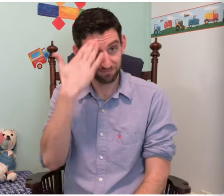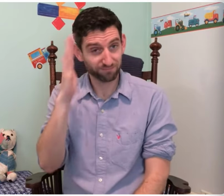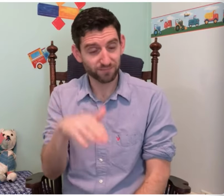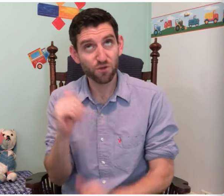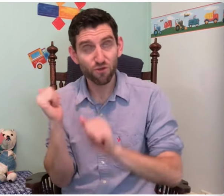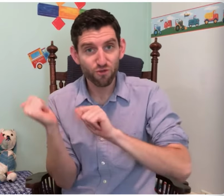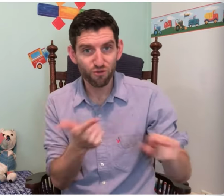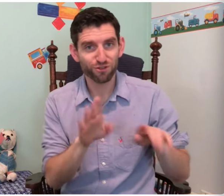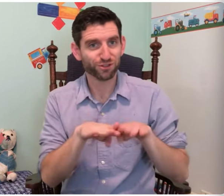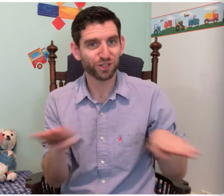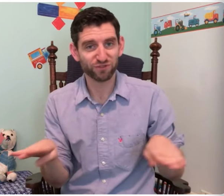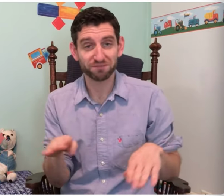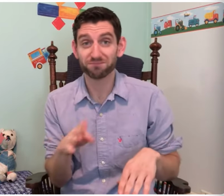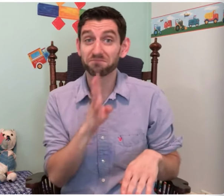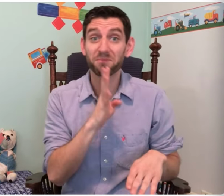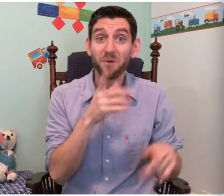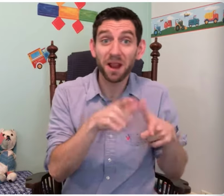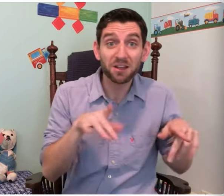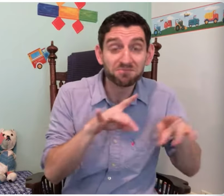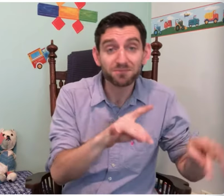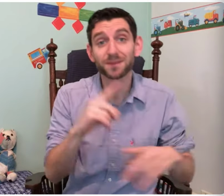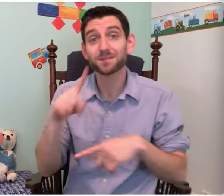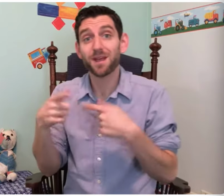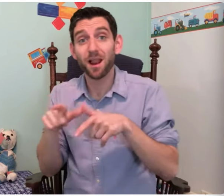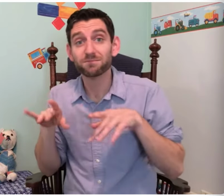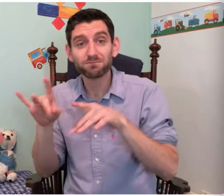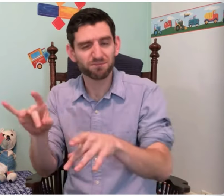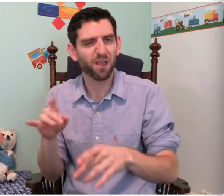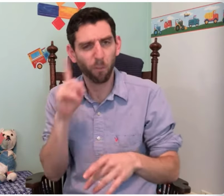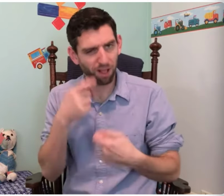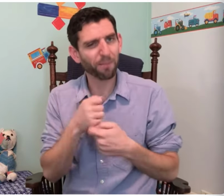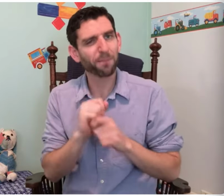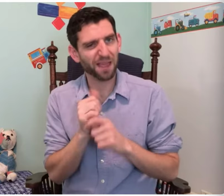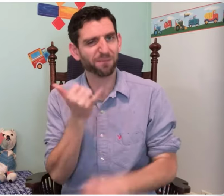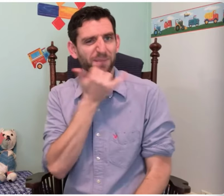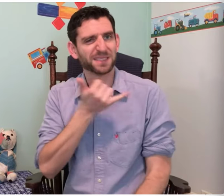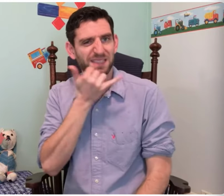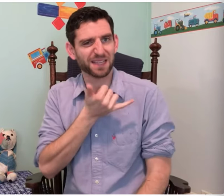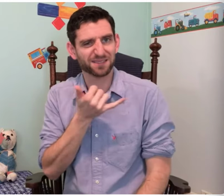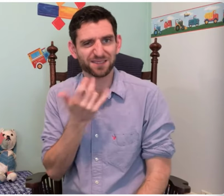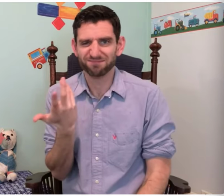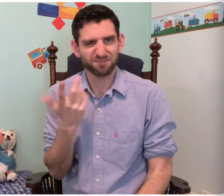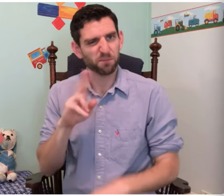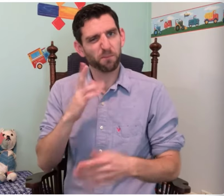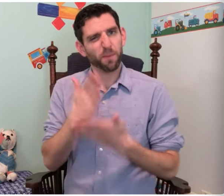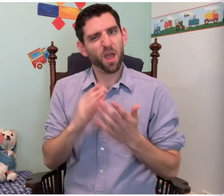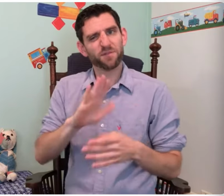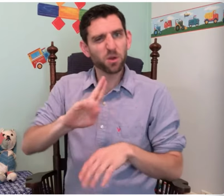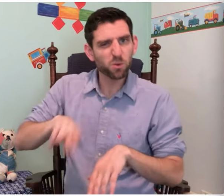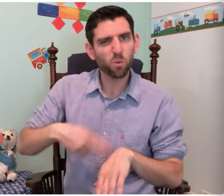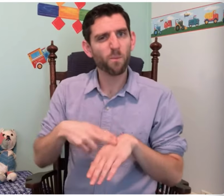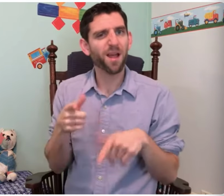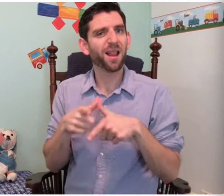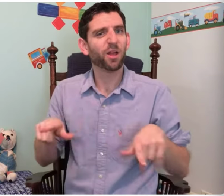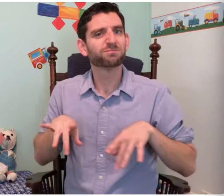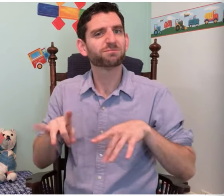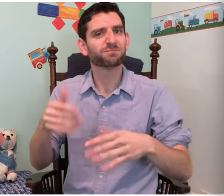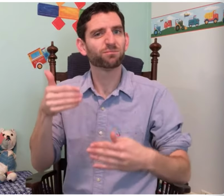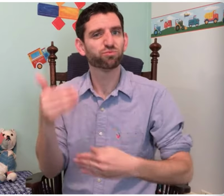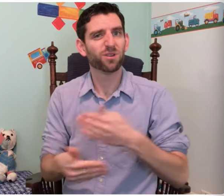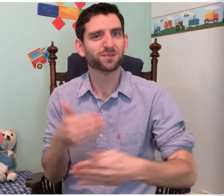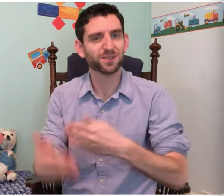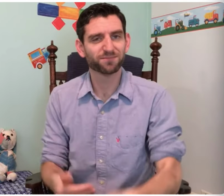these mistakes. So many children, no matter if it's a spoken language or sign language, will make mistakes when